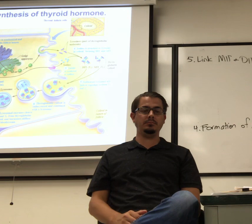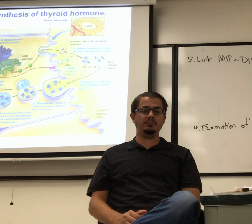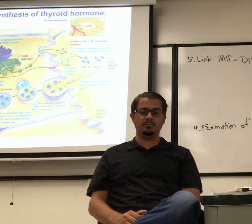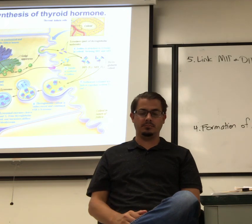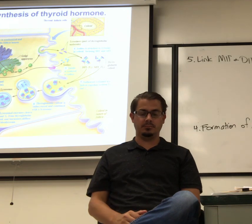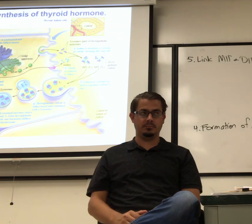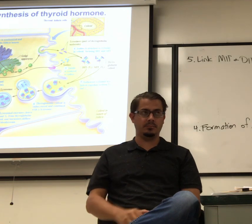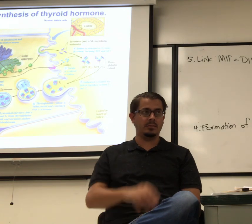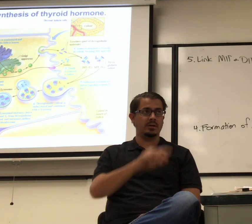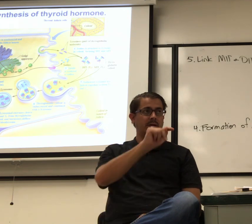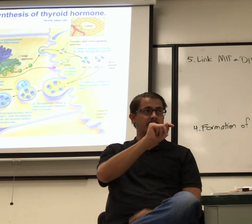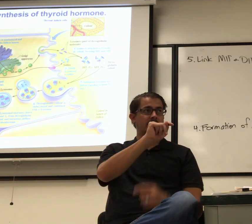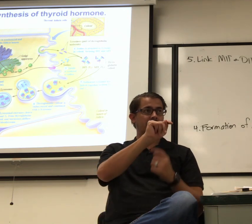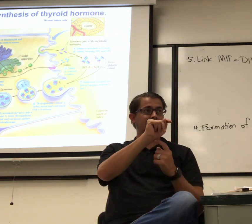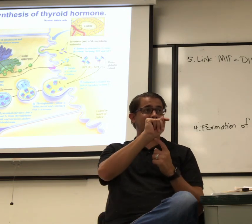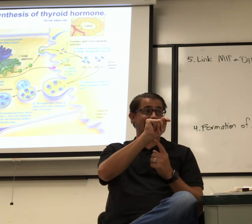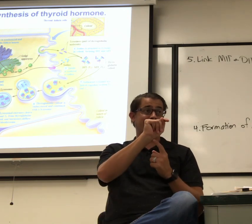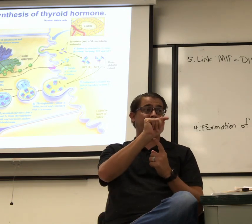and T4.